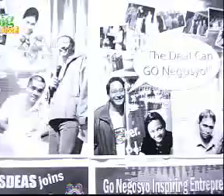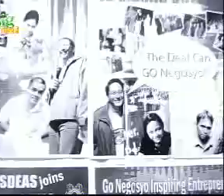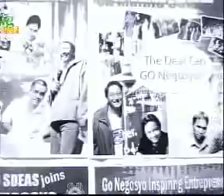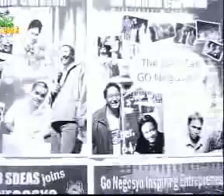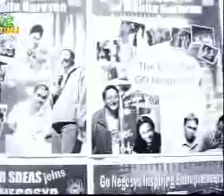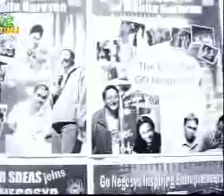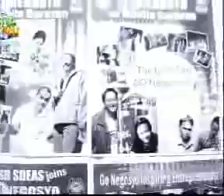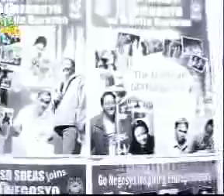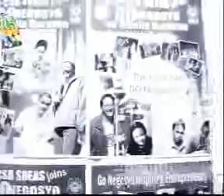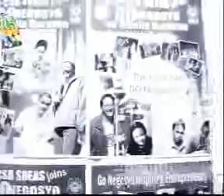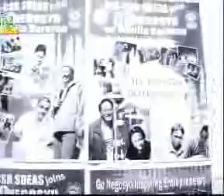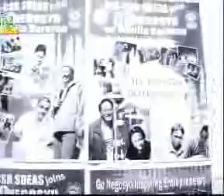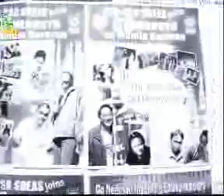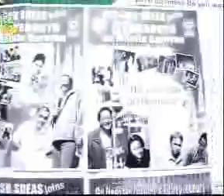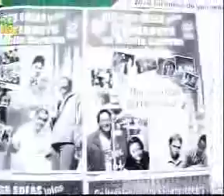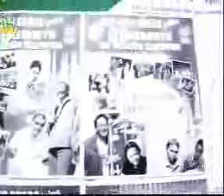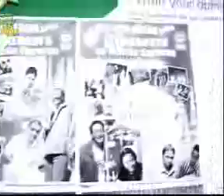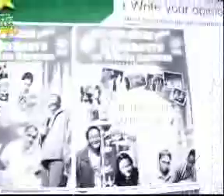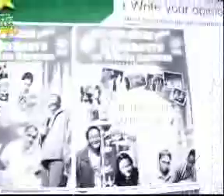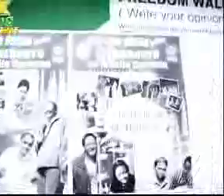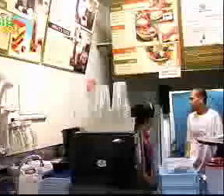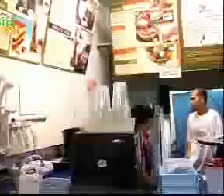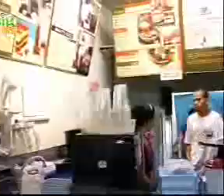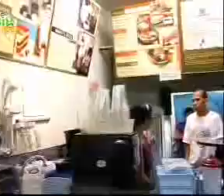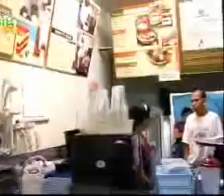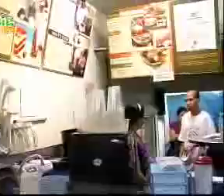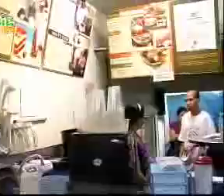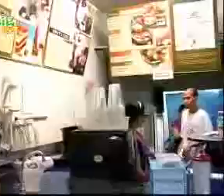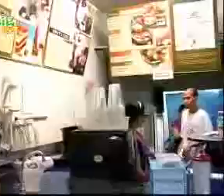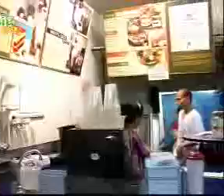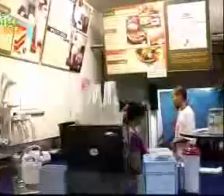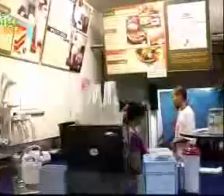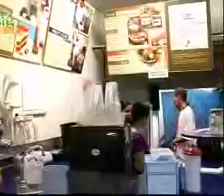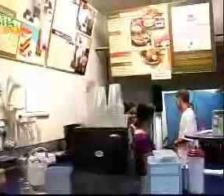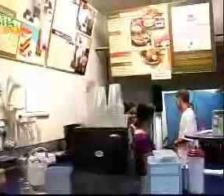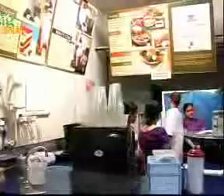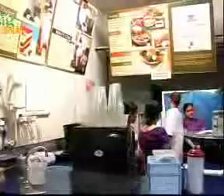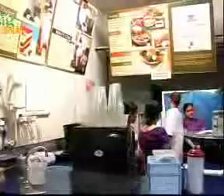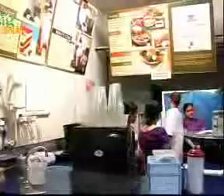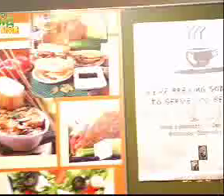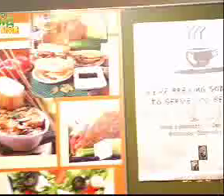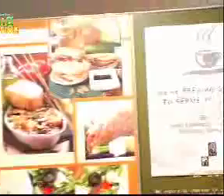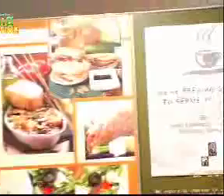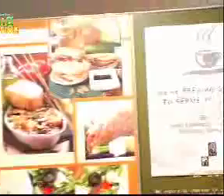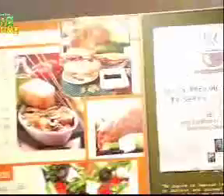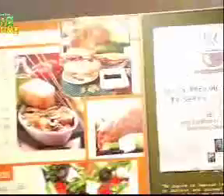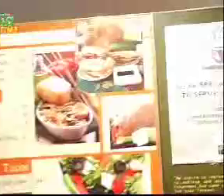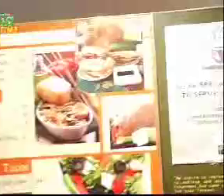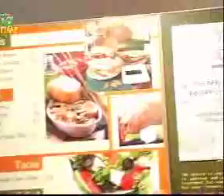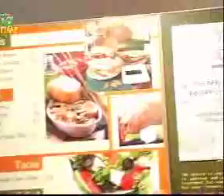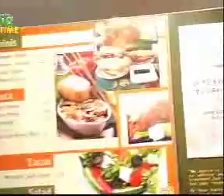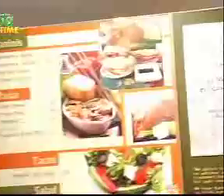the back stop Kaku on the ball and so the pop will we used to laugh a lot but only